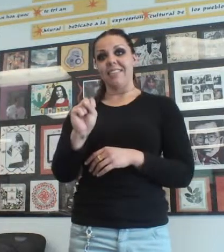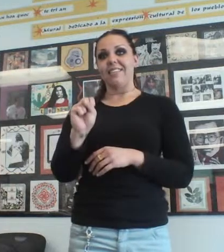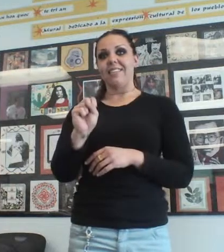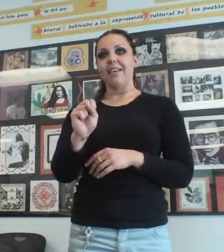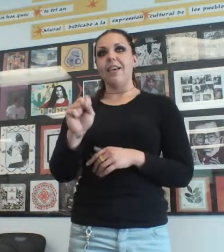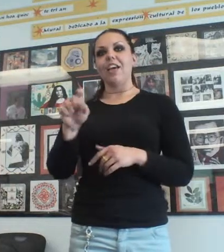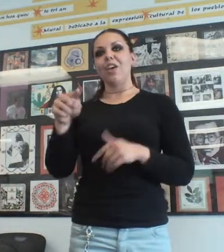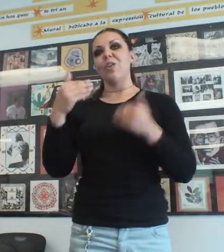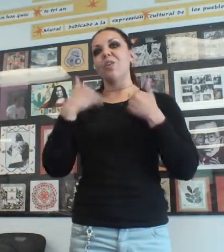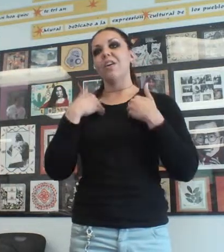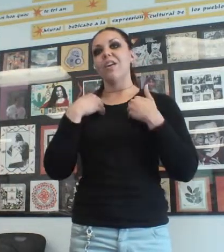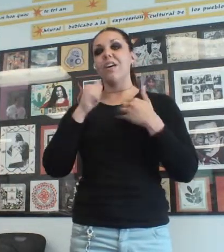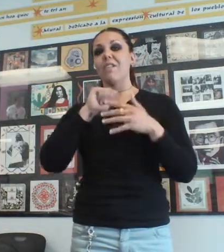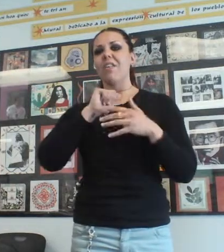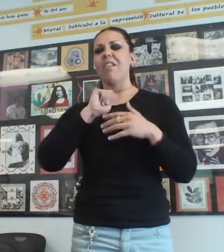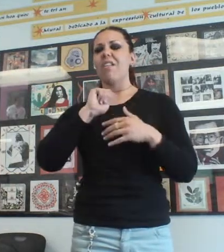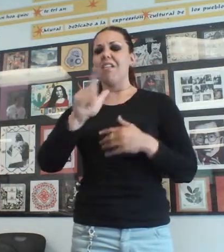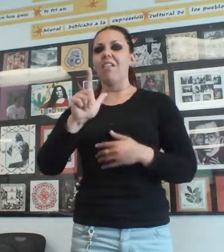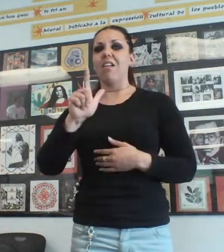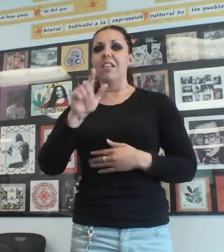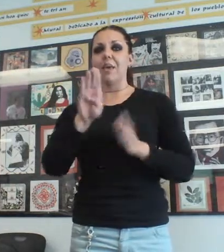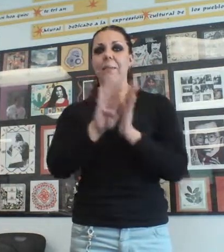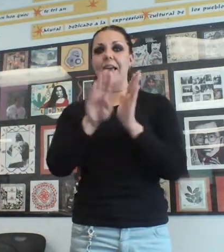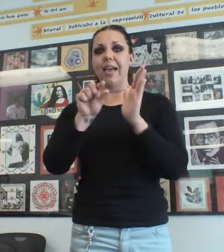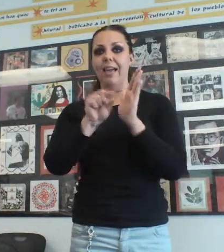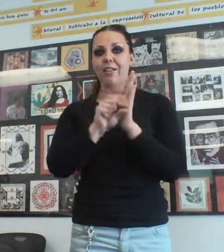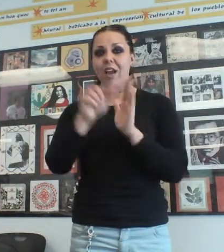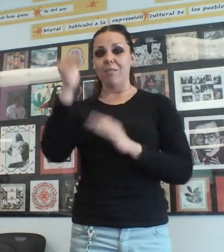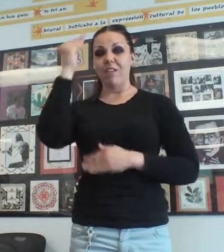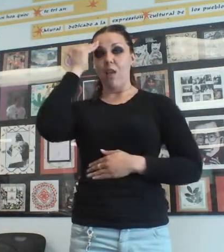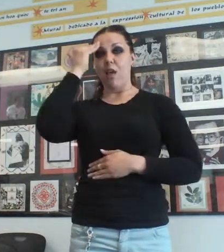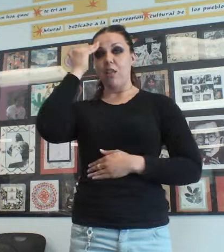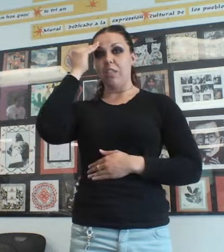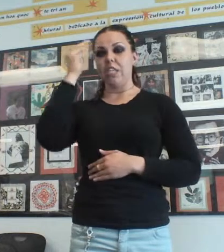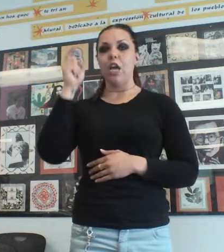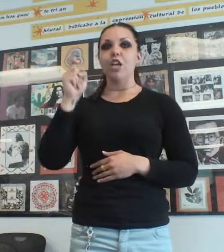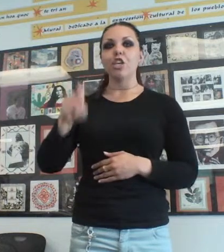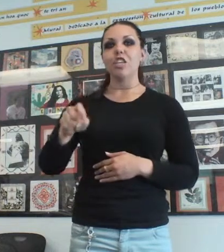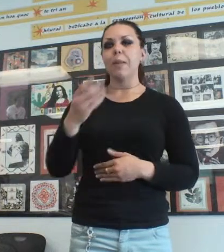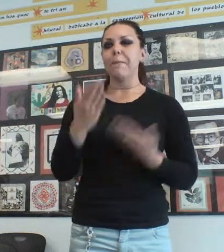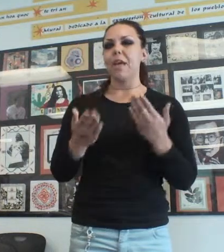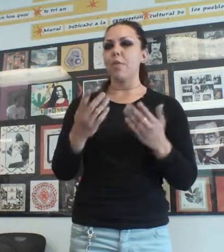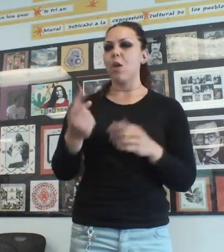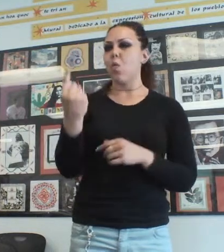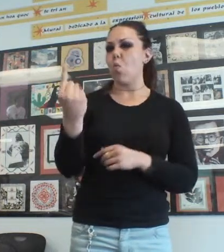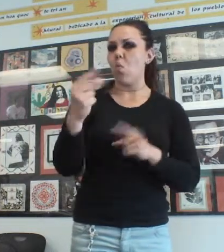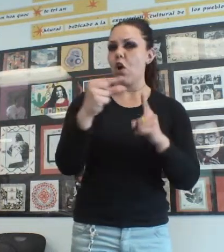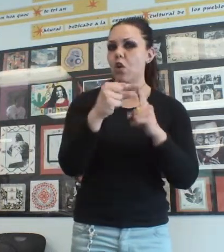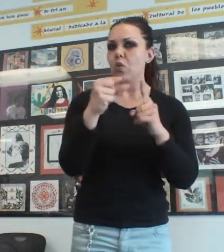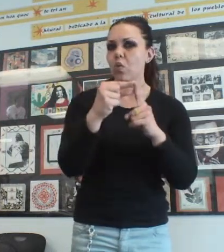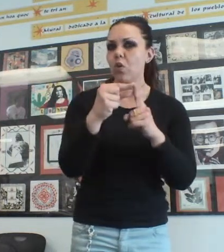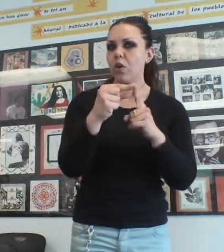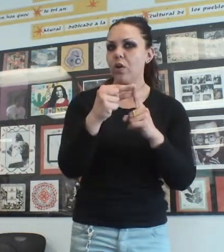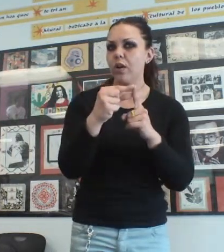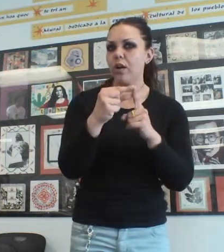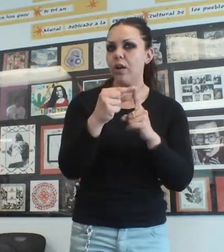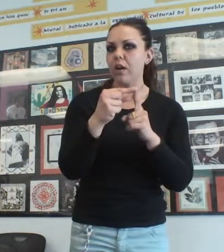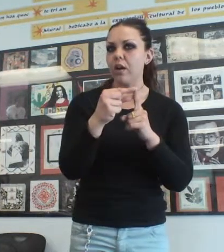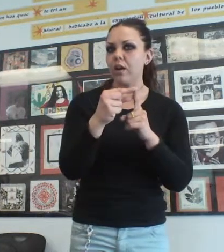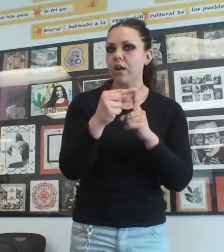can draw from, it's easier to hold on to that stuff. You need maybe one word to key in all this information that you can draw from. But